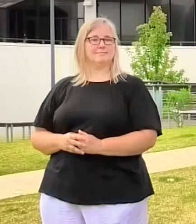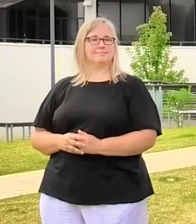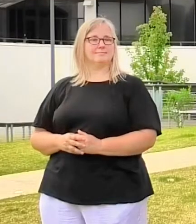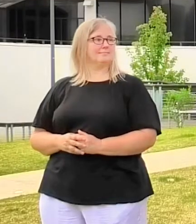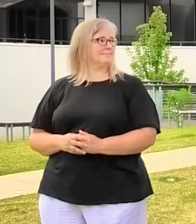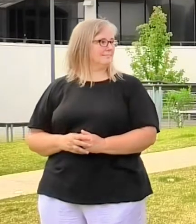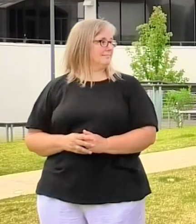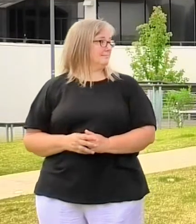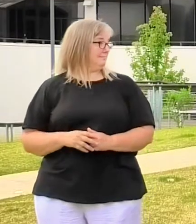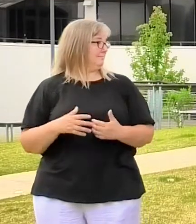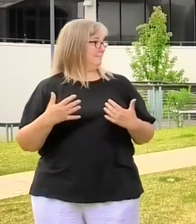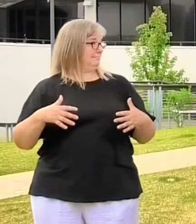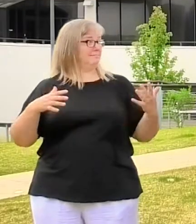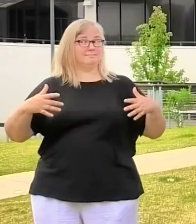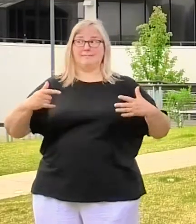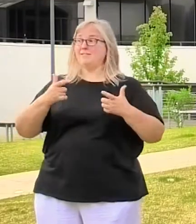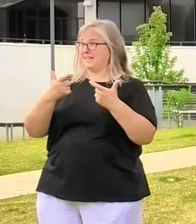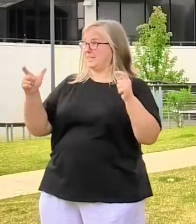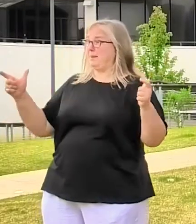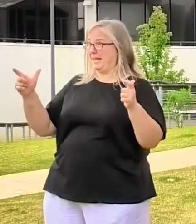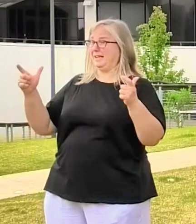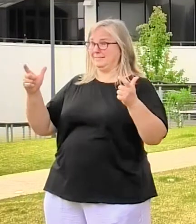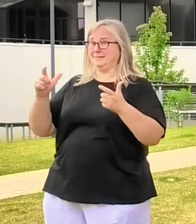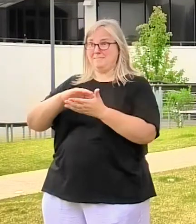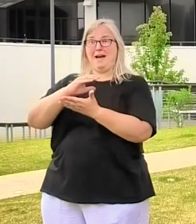Yeah, that's a big thing.